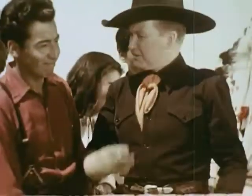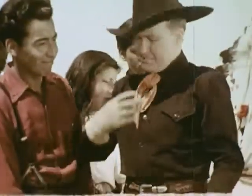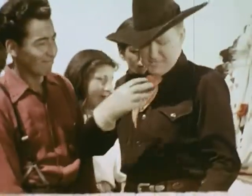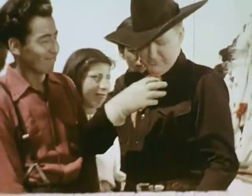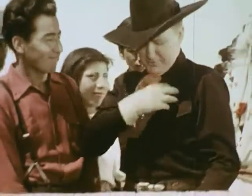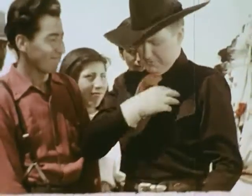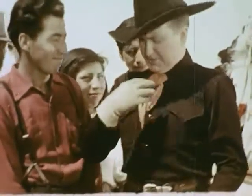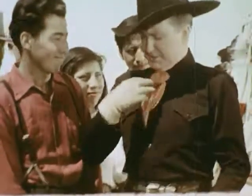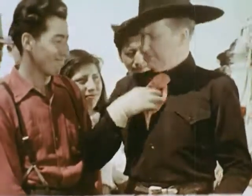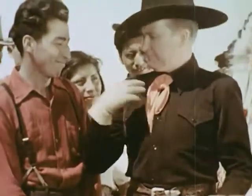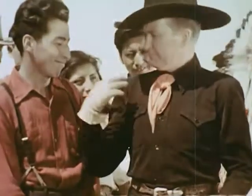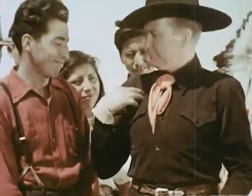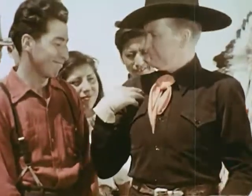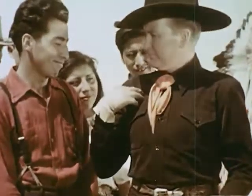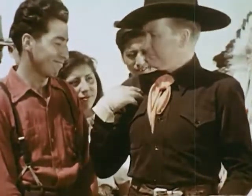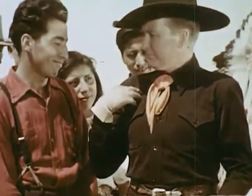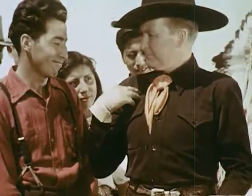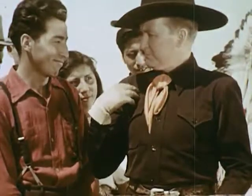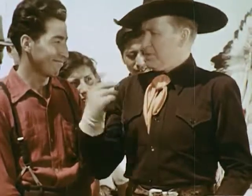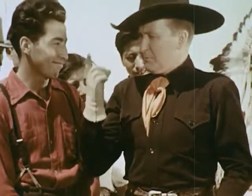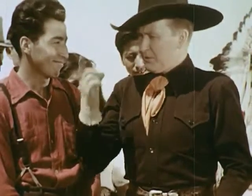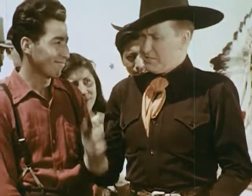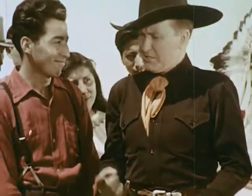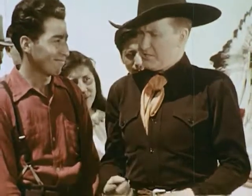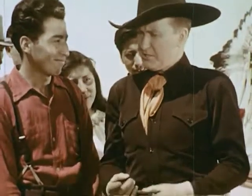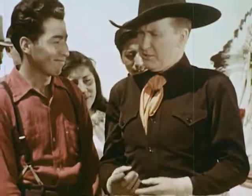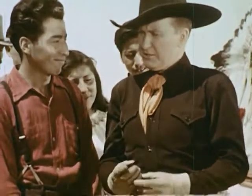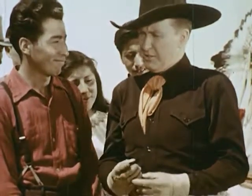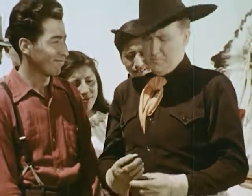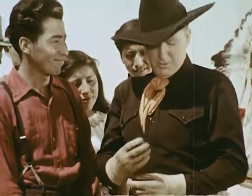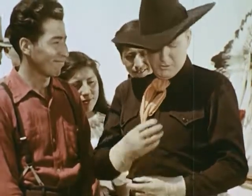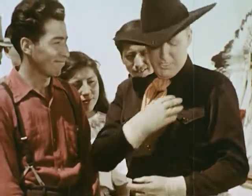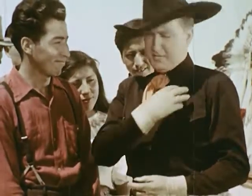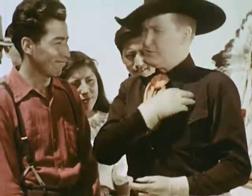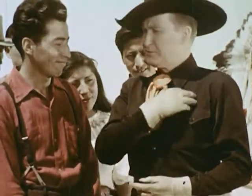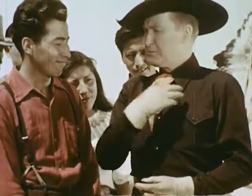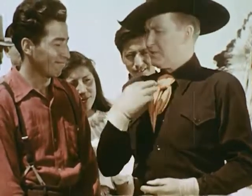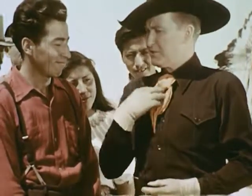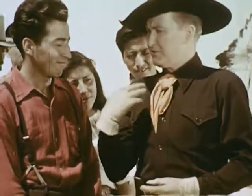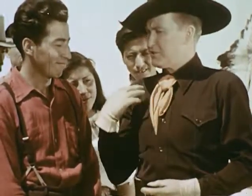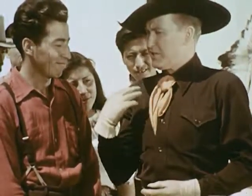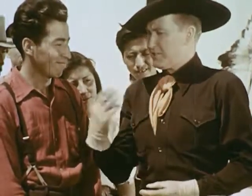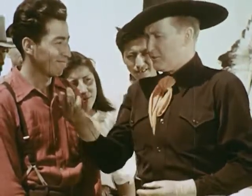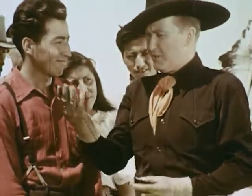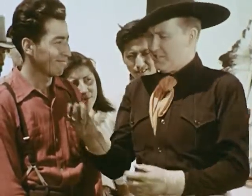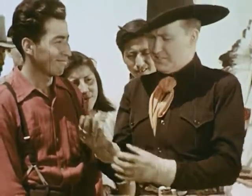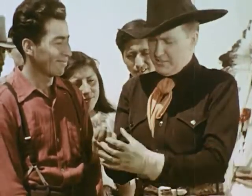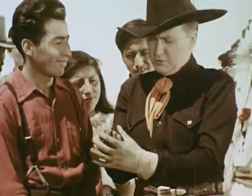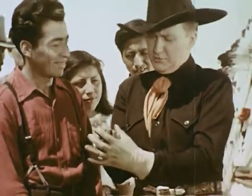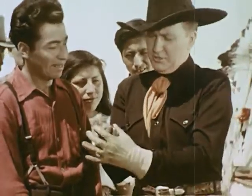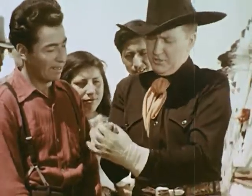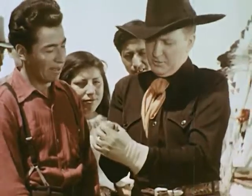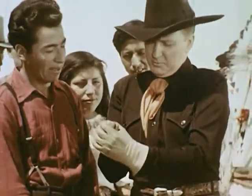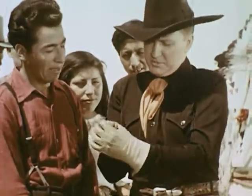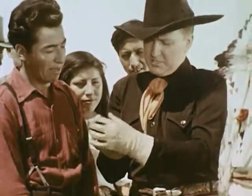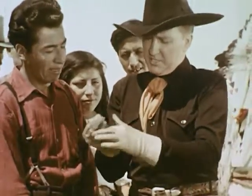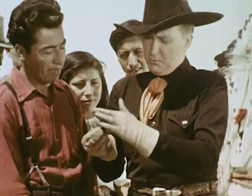You make the sign for him like that. Because years ago, the Arapahoes tattooed themselves on the chest, and the way they tattooed was to